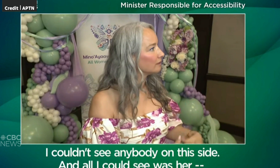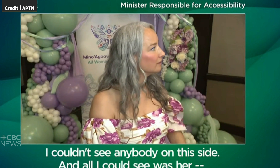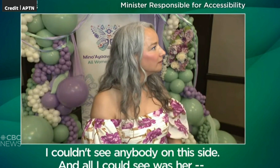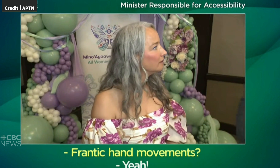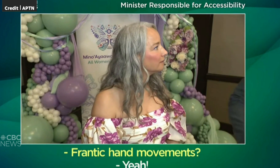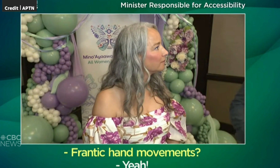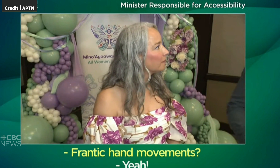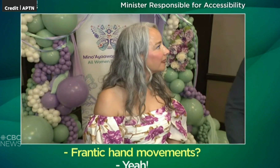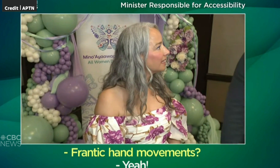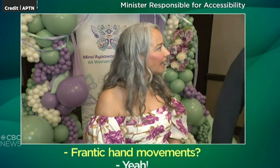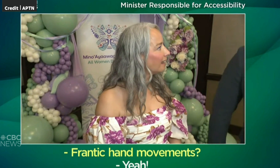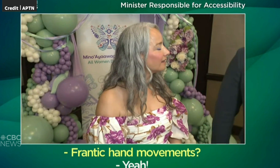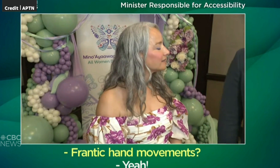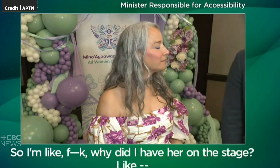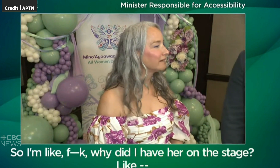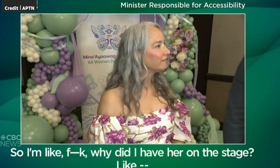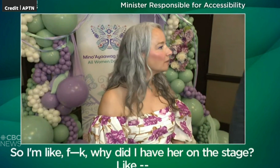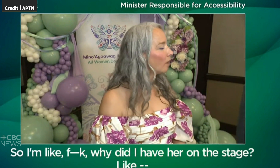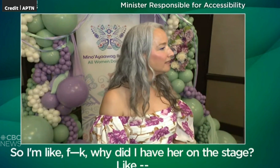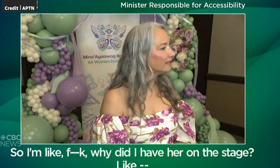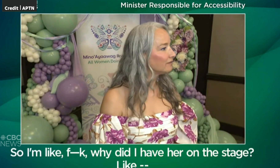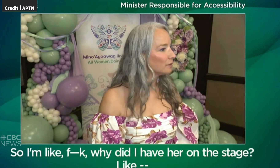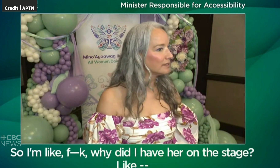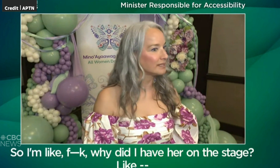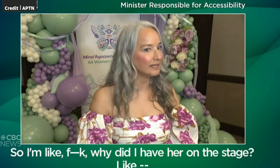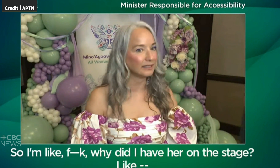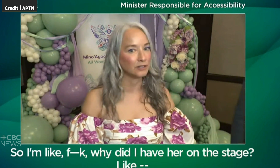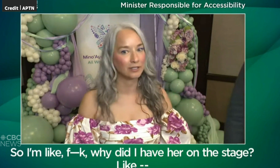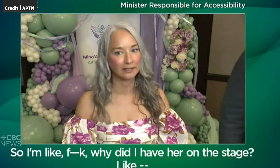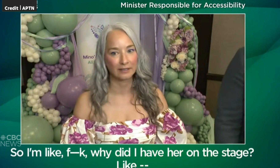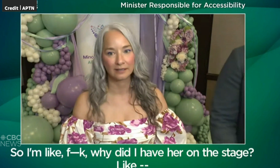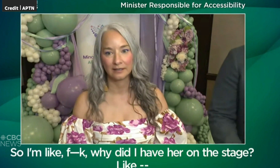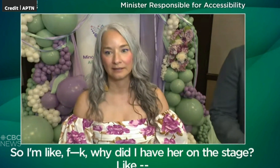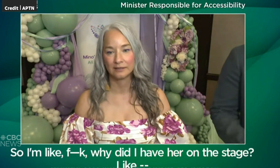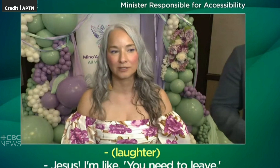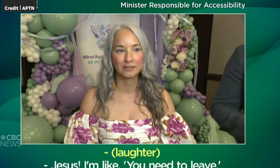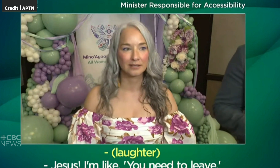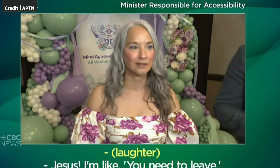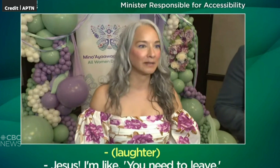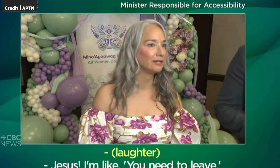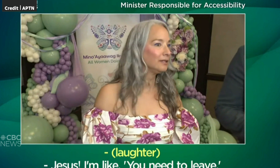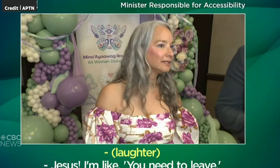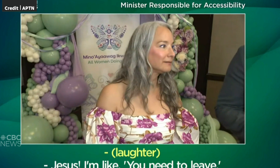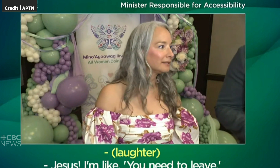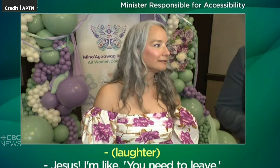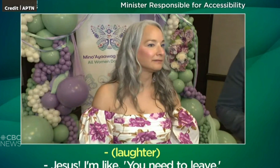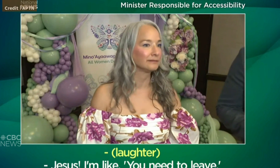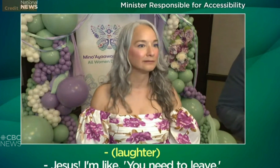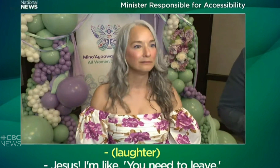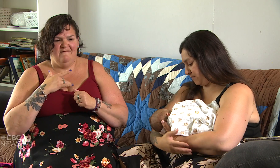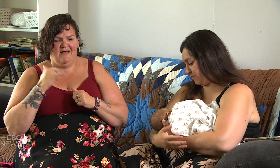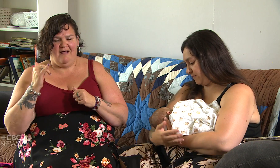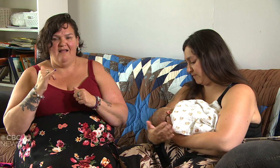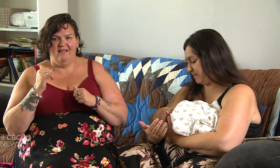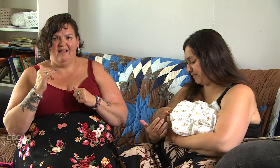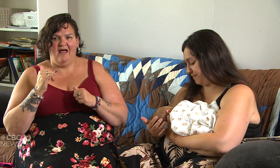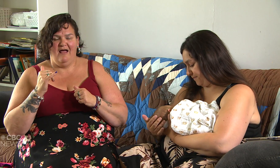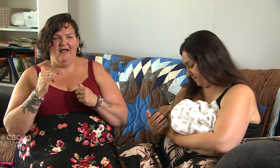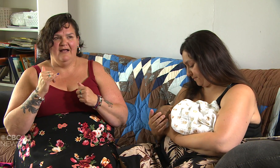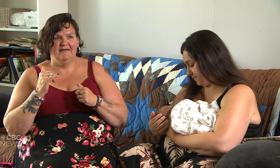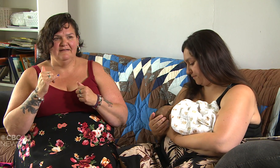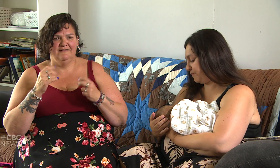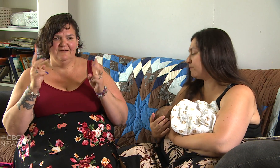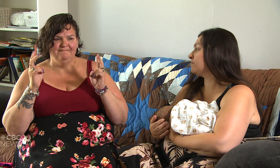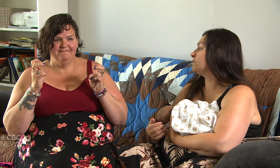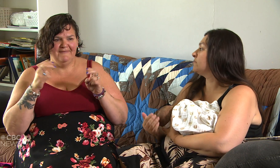was her. Yeah, so I'm like, why did I have on the stage? Jesus, I'm like, you need to realize. The comments that she